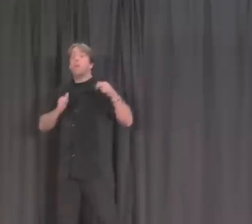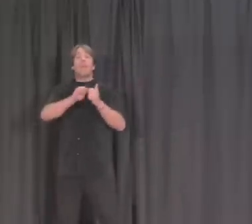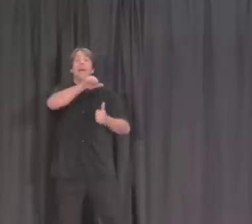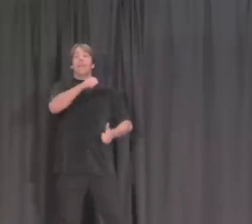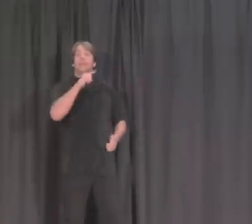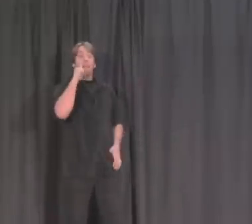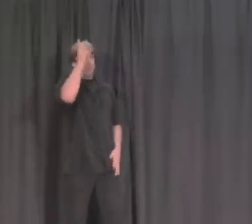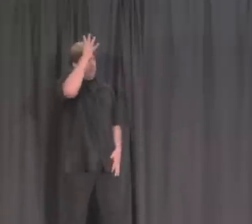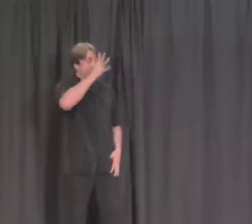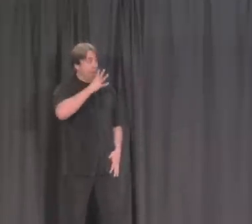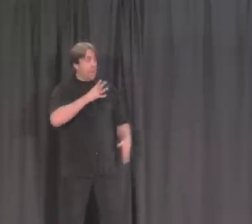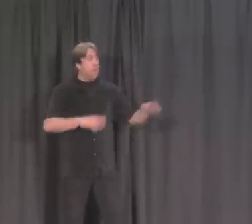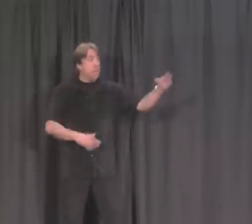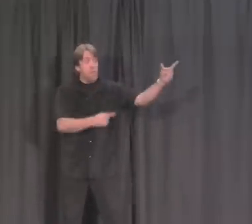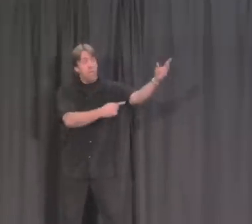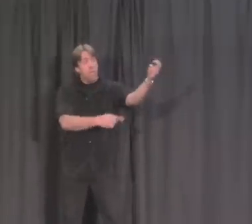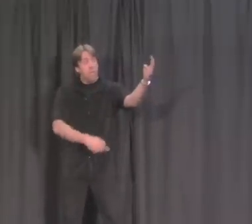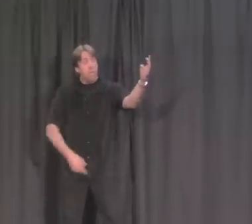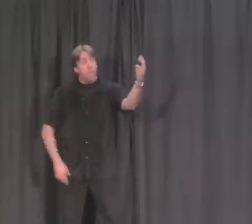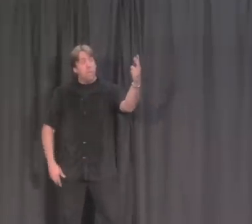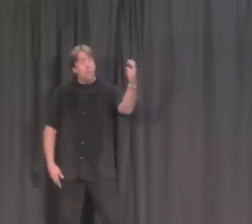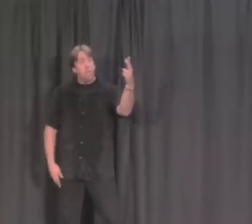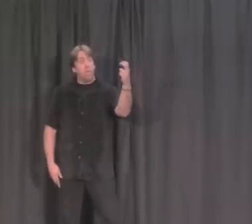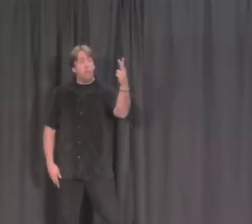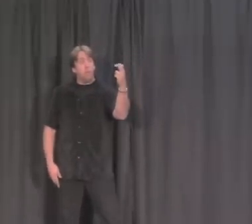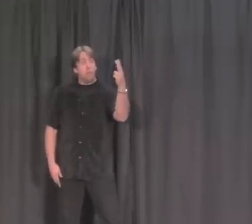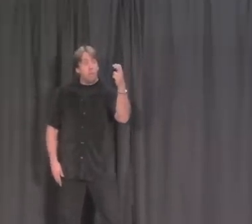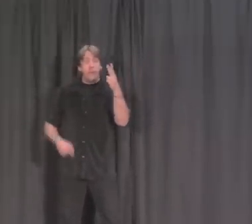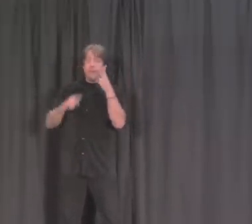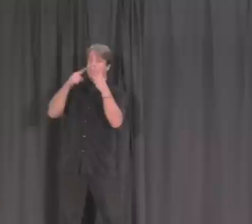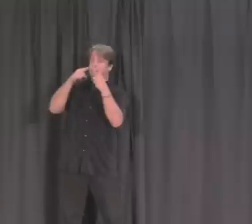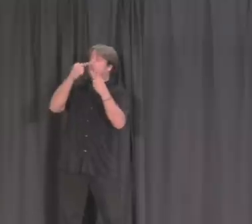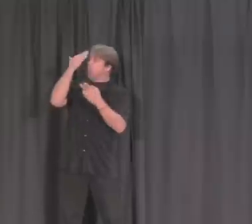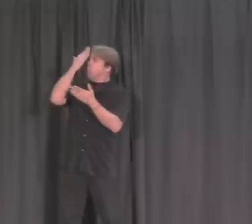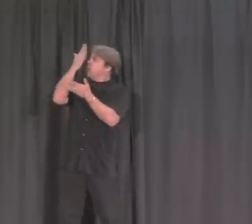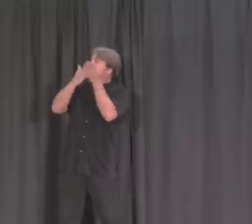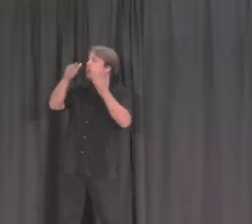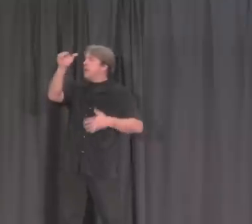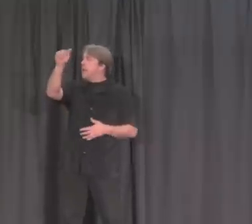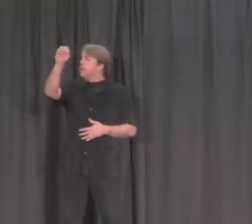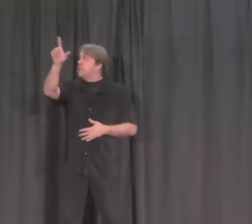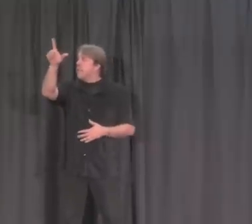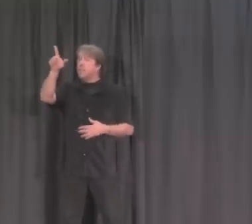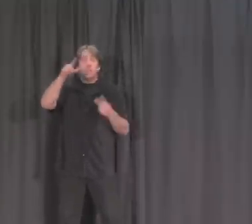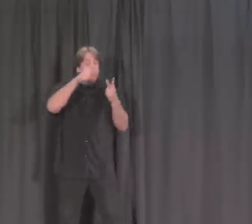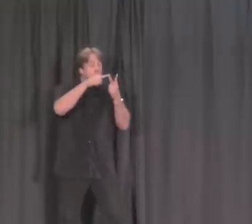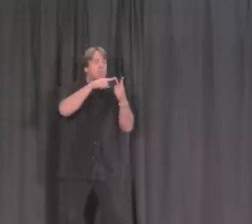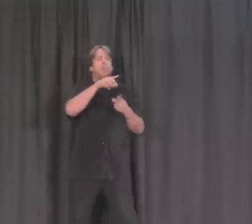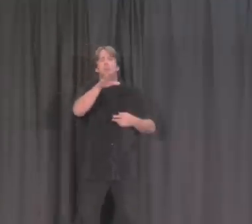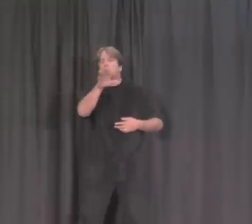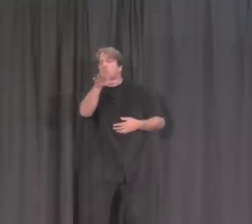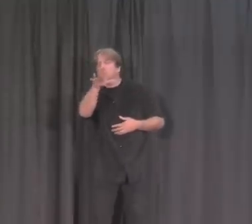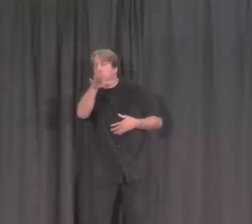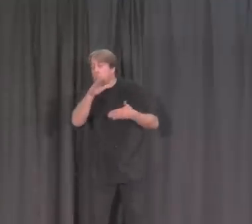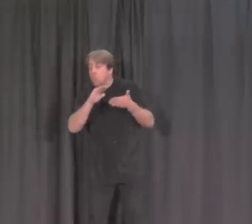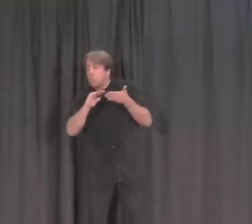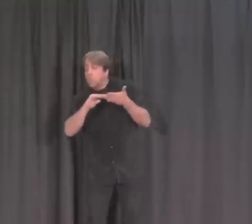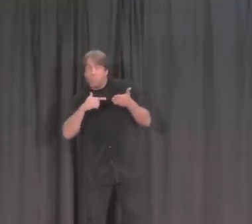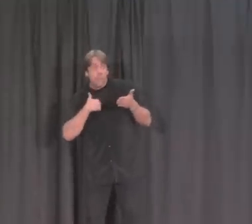just wouldn't stop. So he came over with another deaf German who knew some American Sign Language. He came up to me